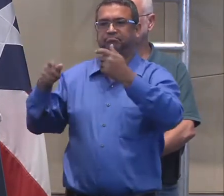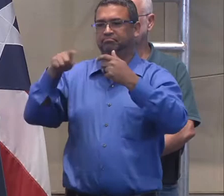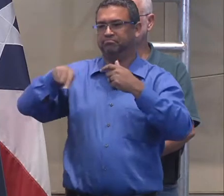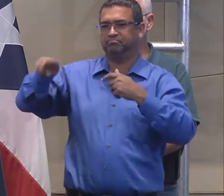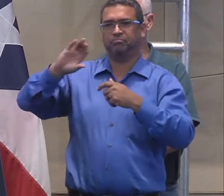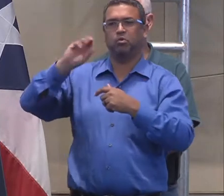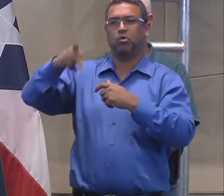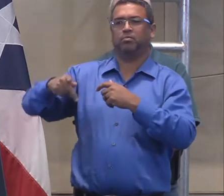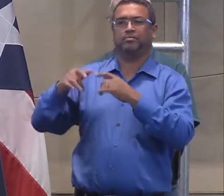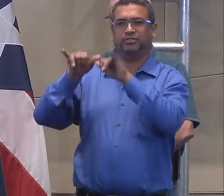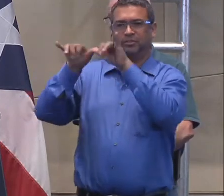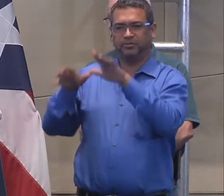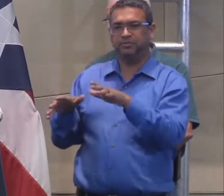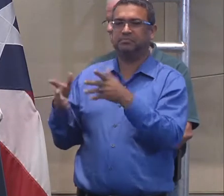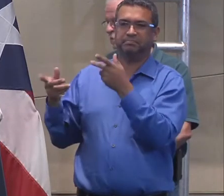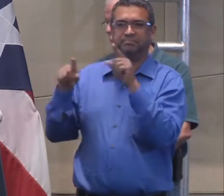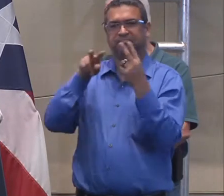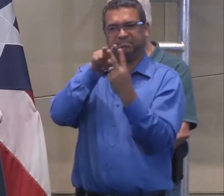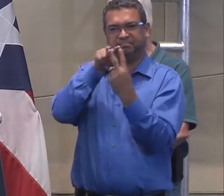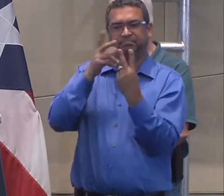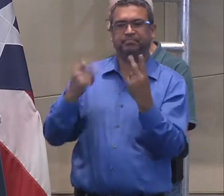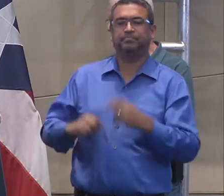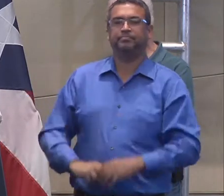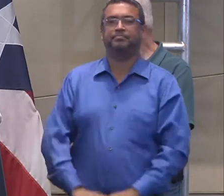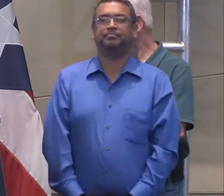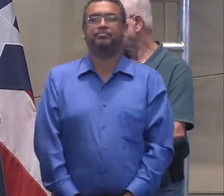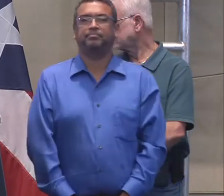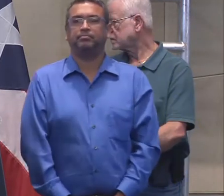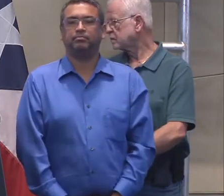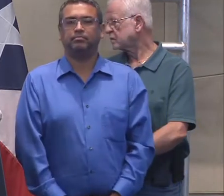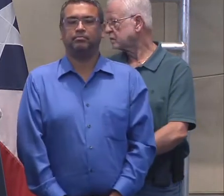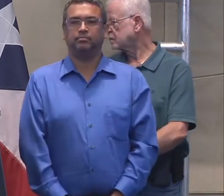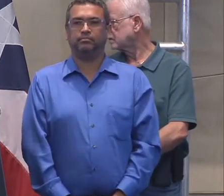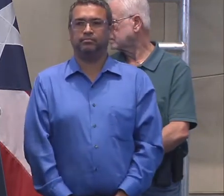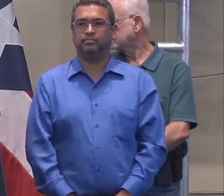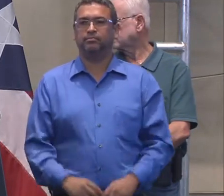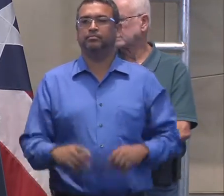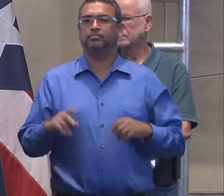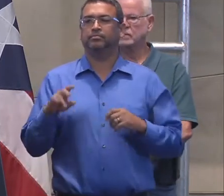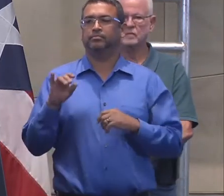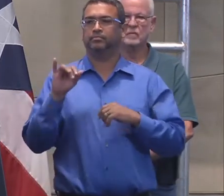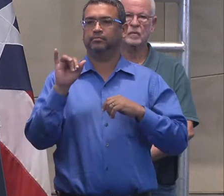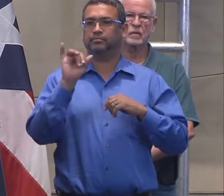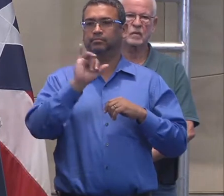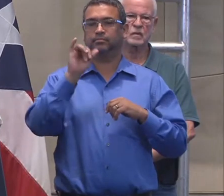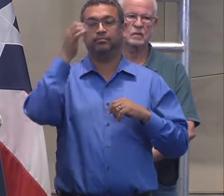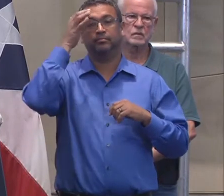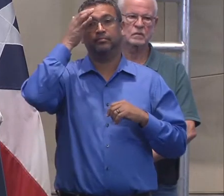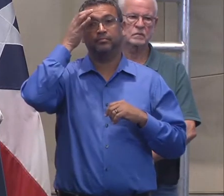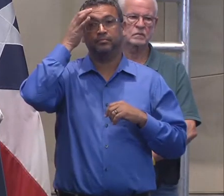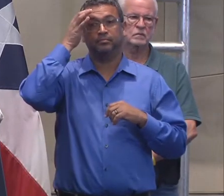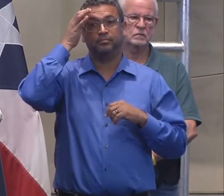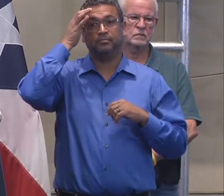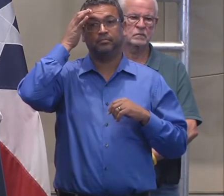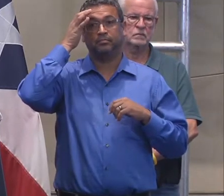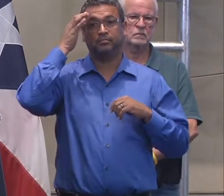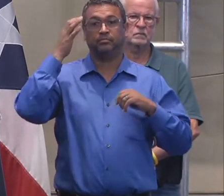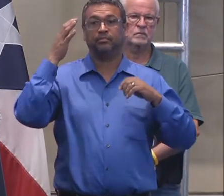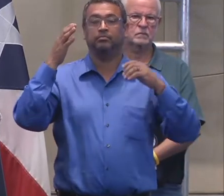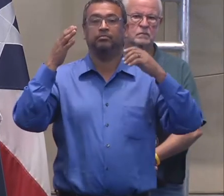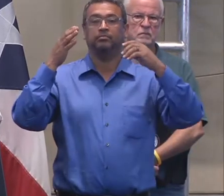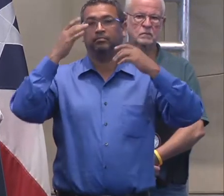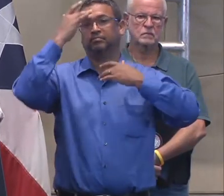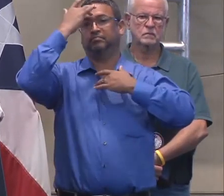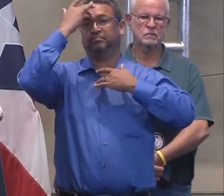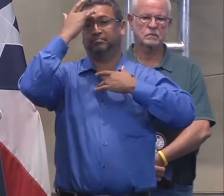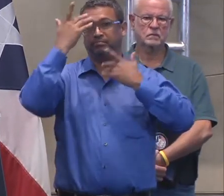Another component would be the public health emergencies, making sure that whether it be immunology